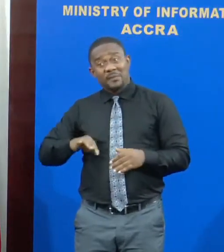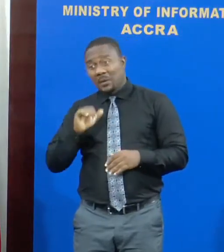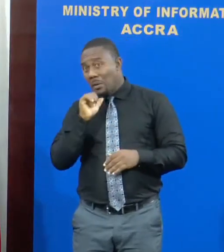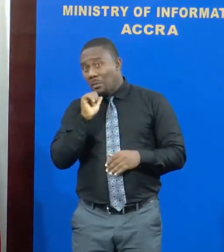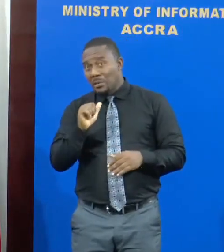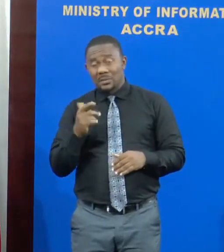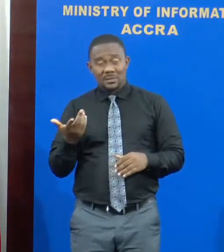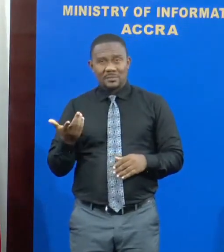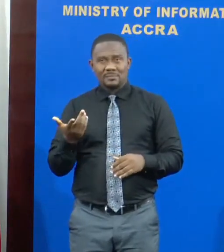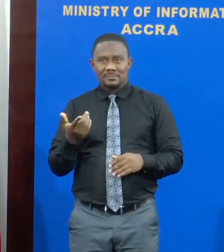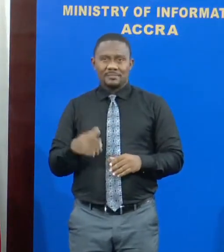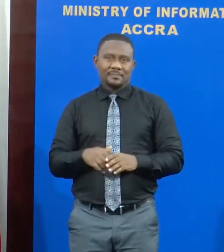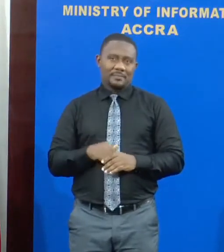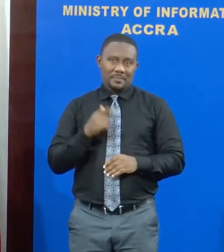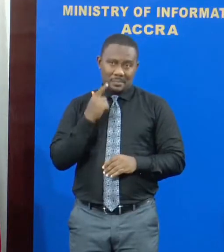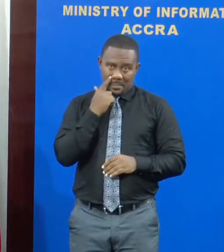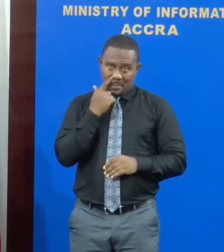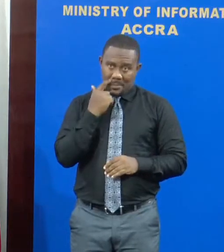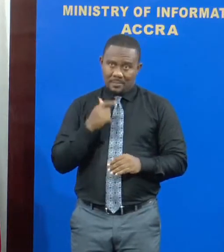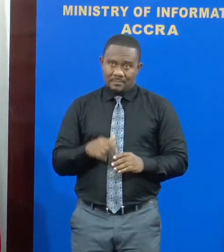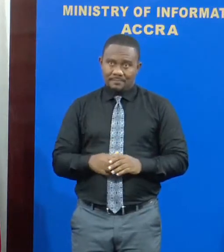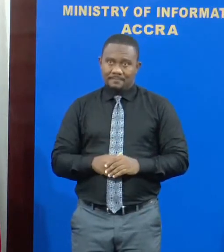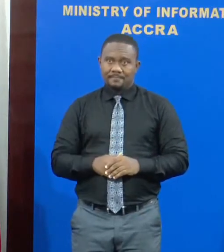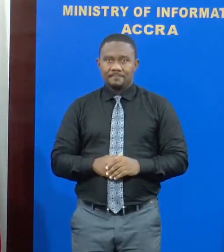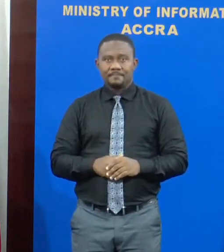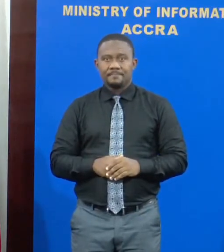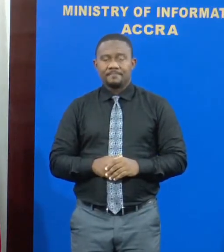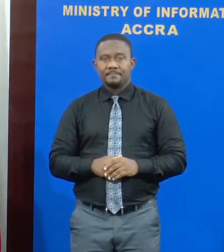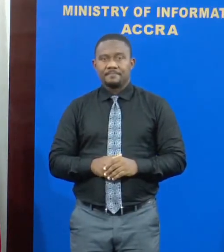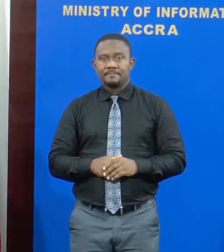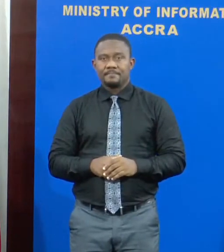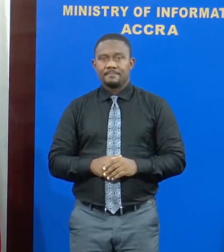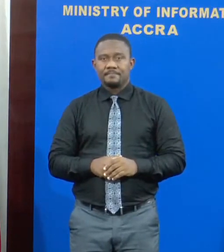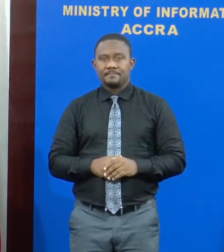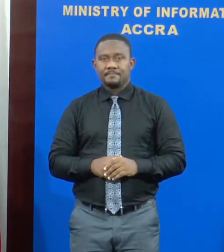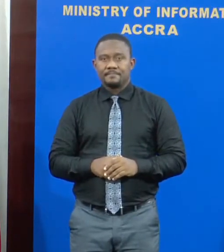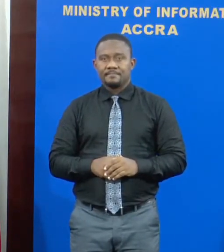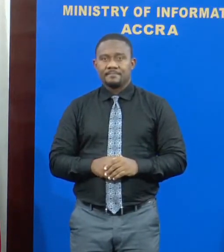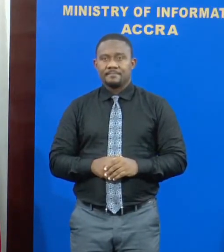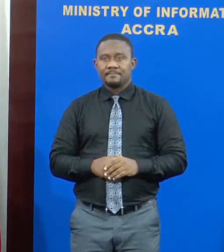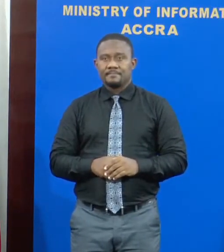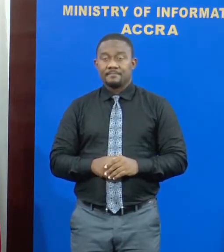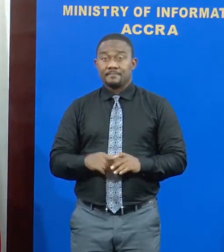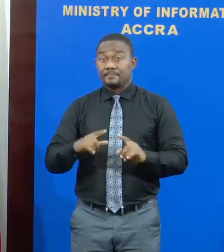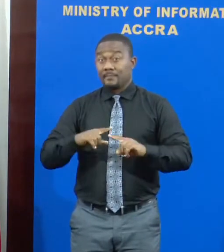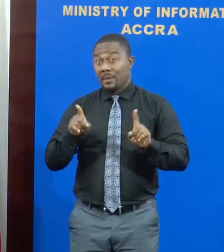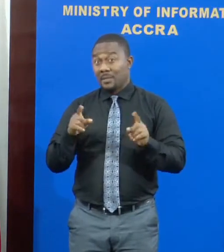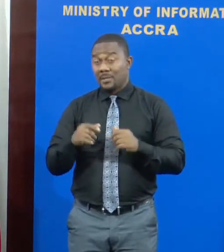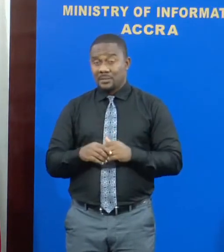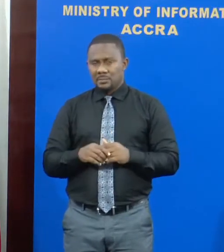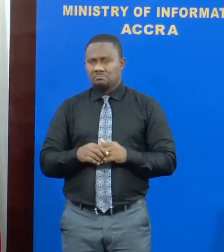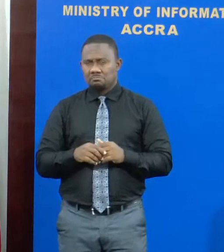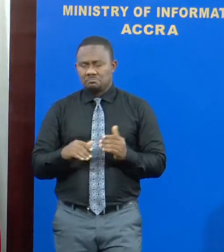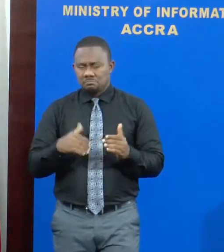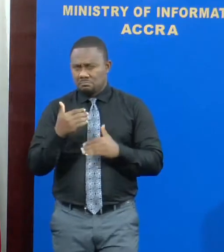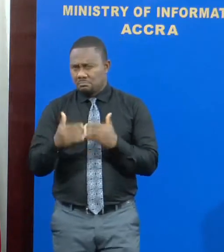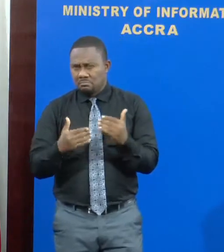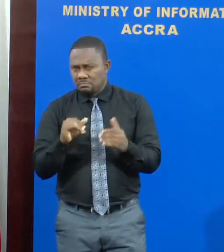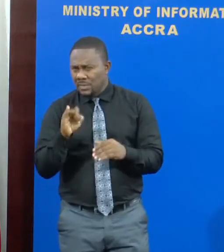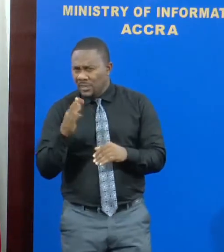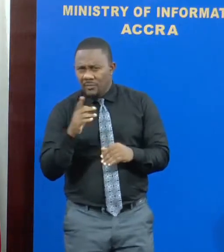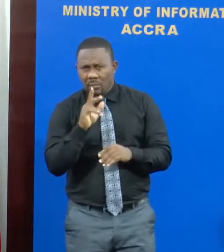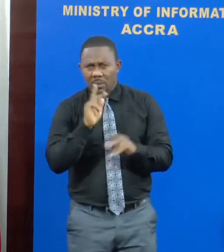economic impact of these changes on our side. But as I said, going forward, if everybody